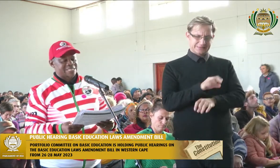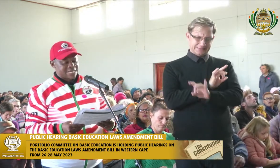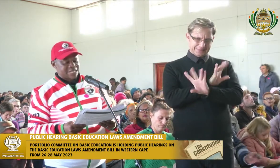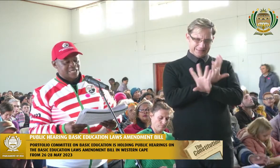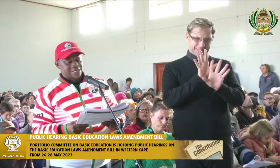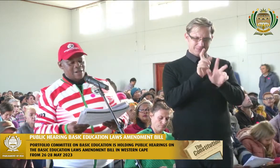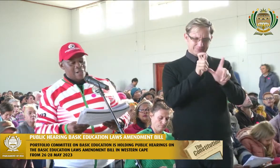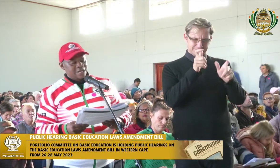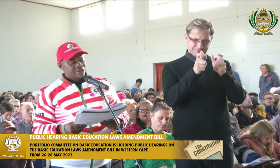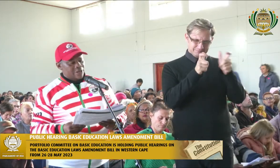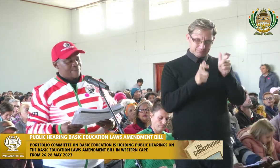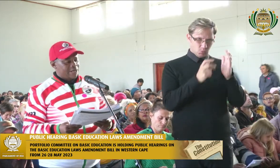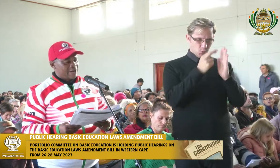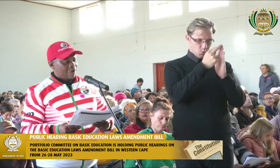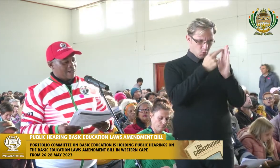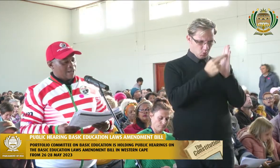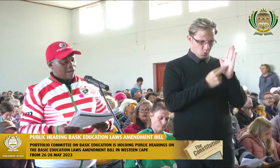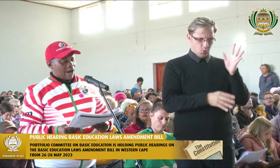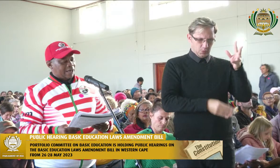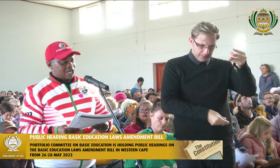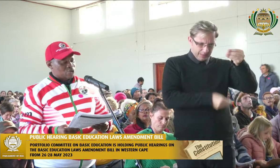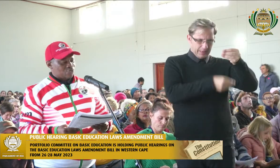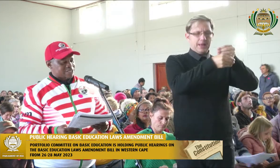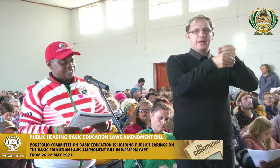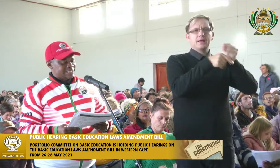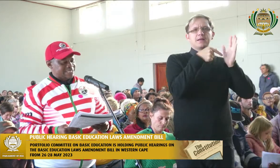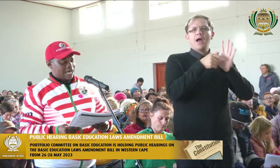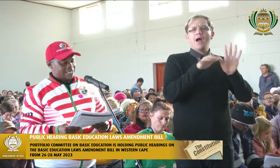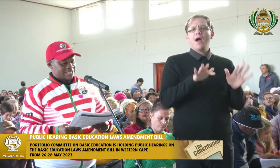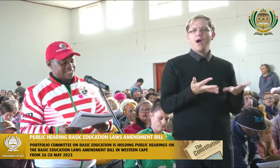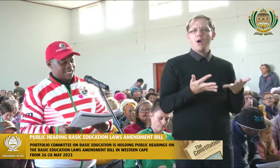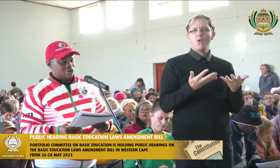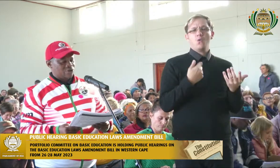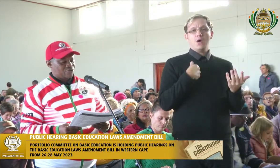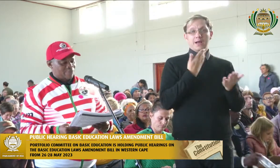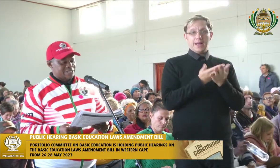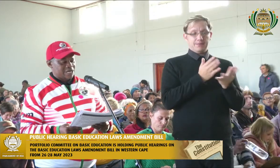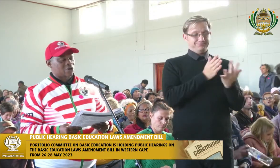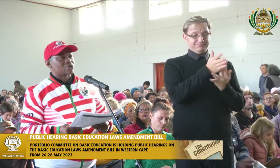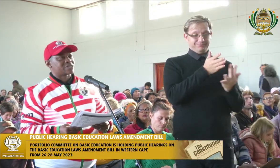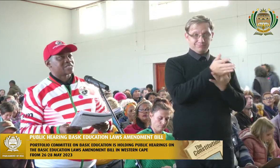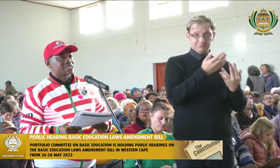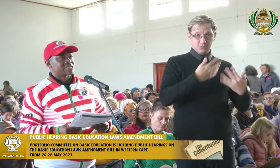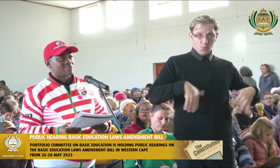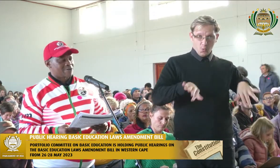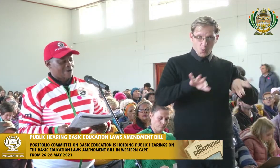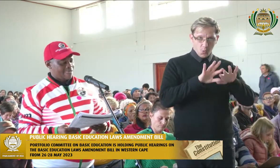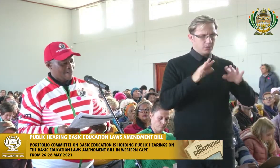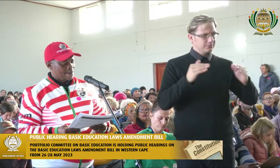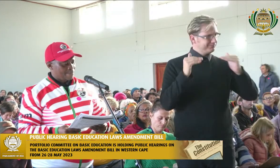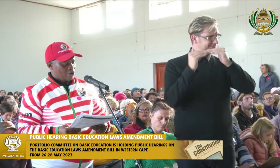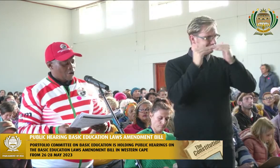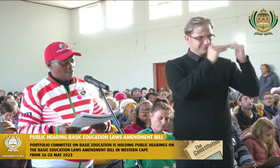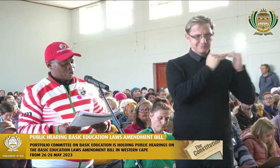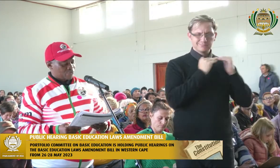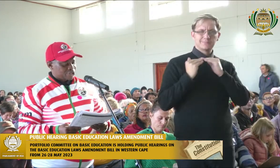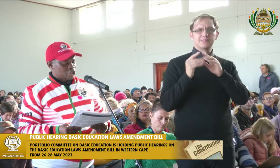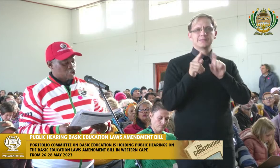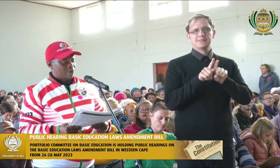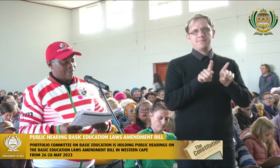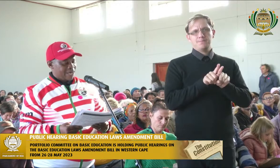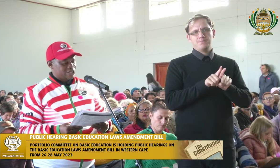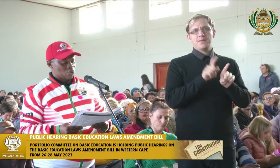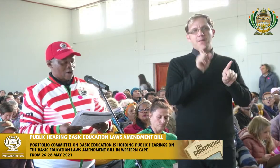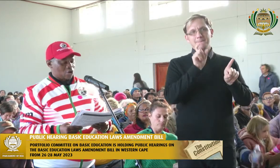policy be inserted in the bill, again, to facilitate access and uniformity across the system.